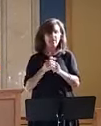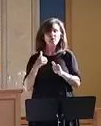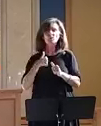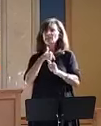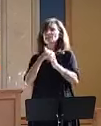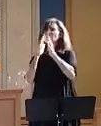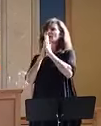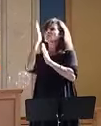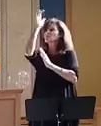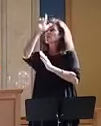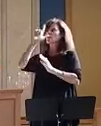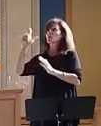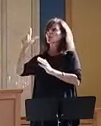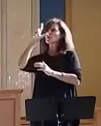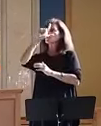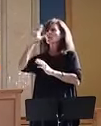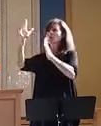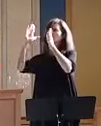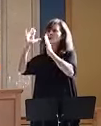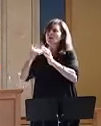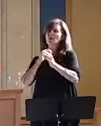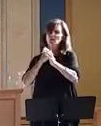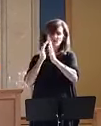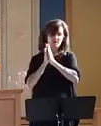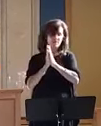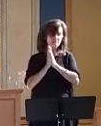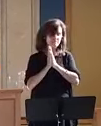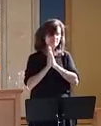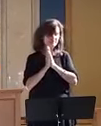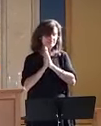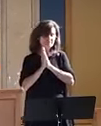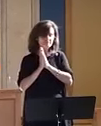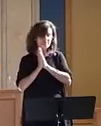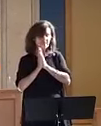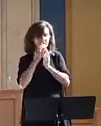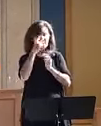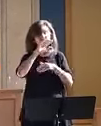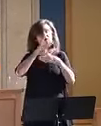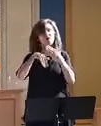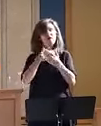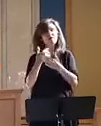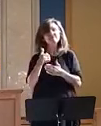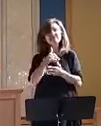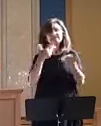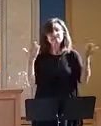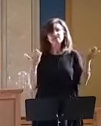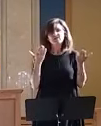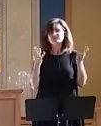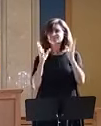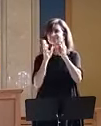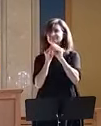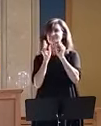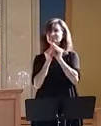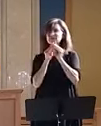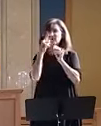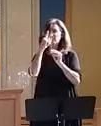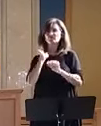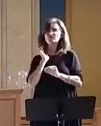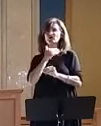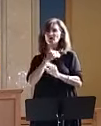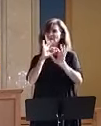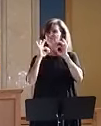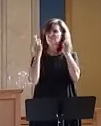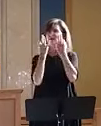We pray to the Lord. Lord, hear our prayer. For all of us gathered here today, for our family